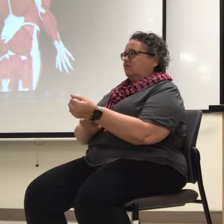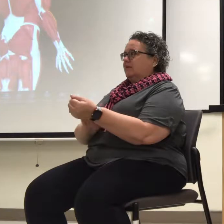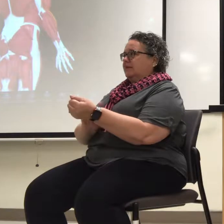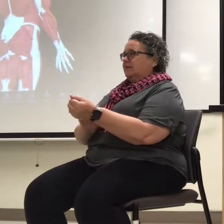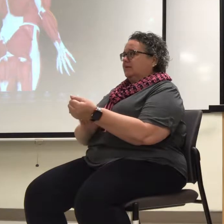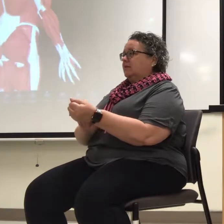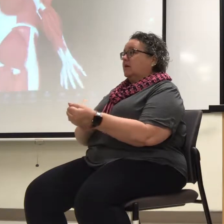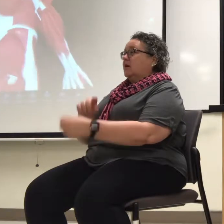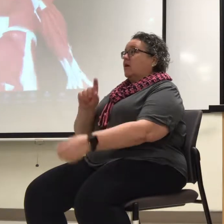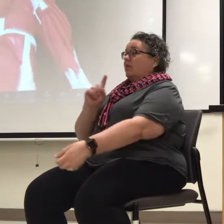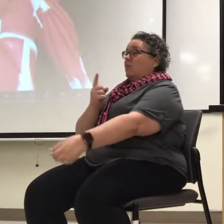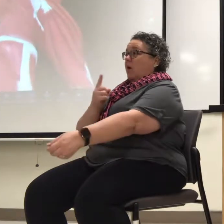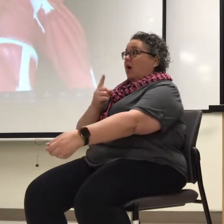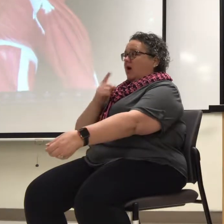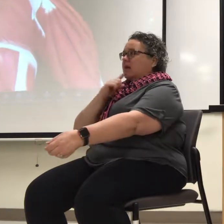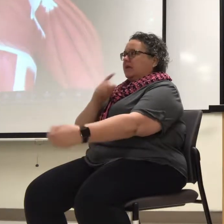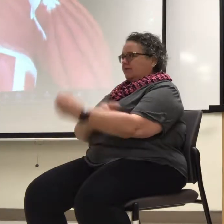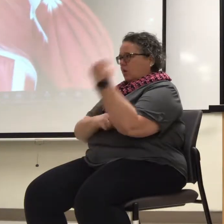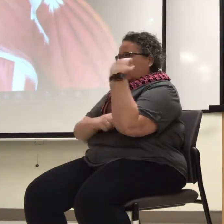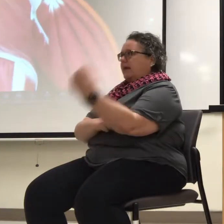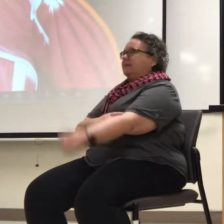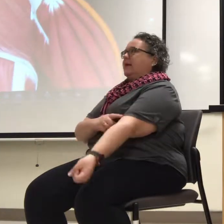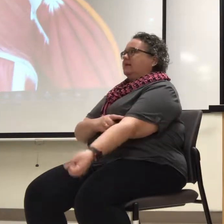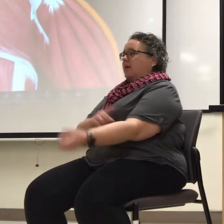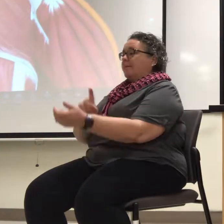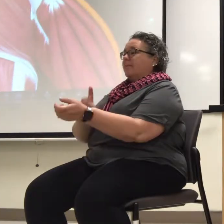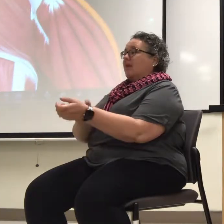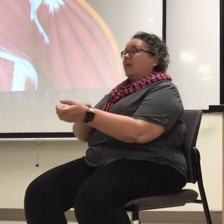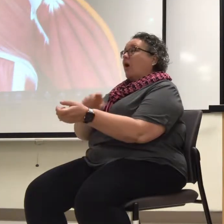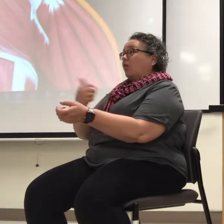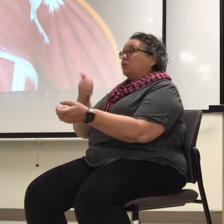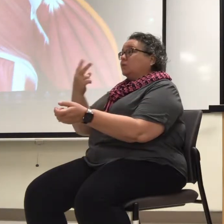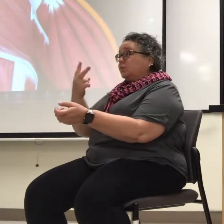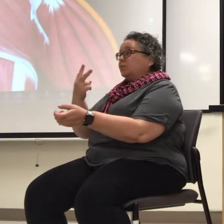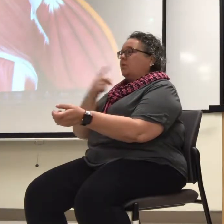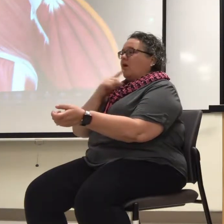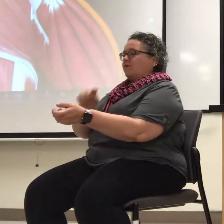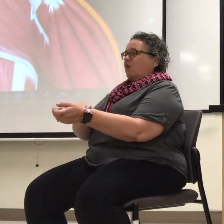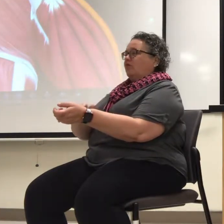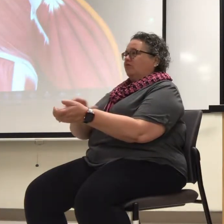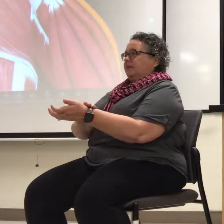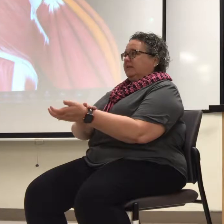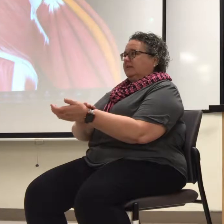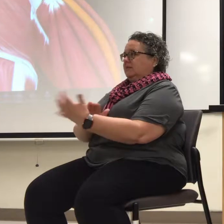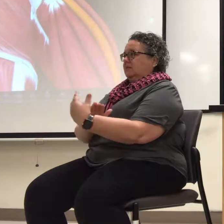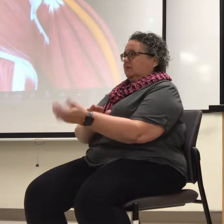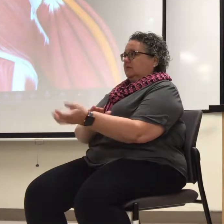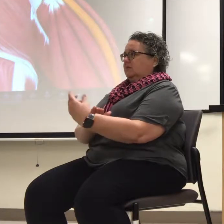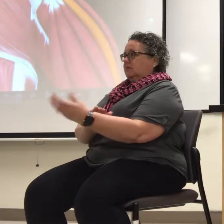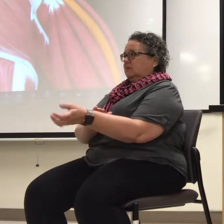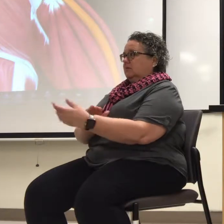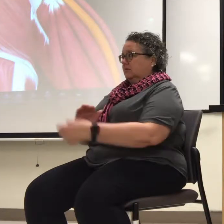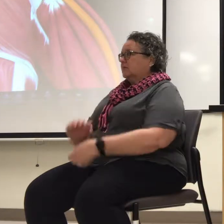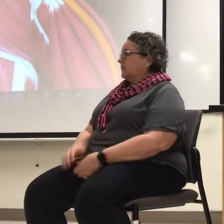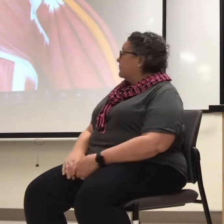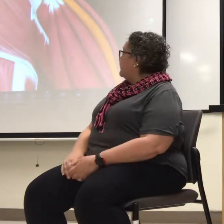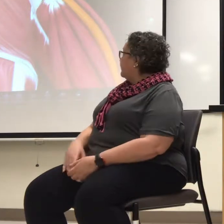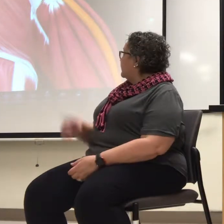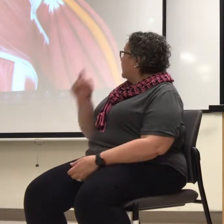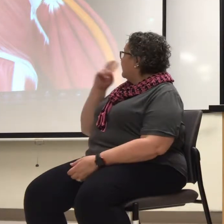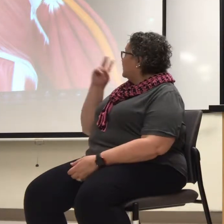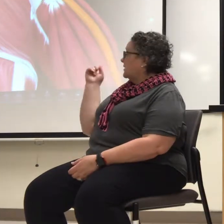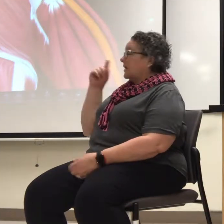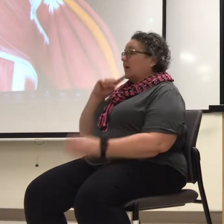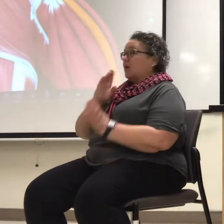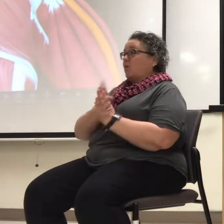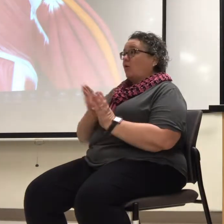Anyways, and just identifying them, I'm going to really zoom in. That's brachioradialis. Therefore, if you go in order, that